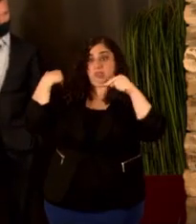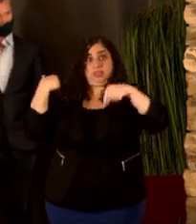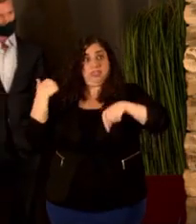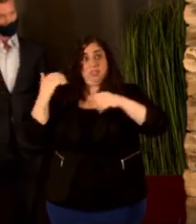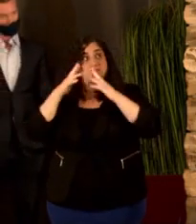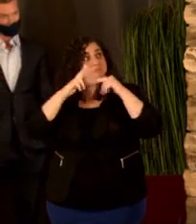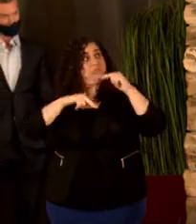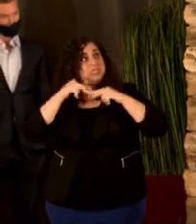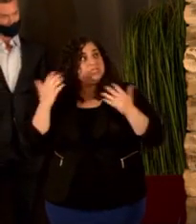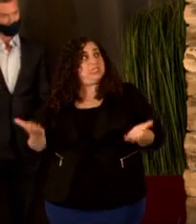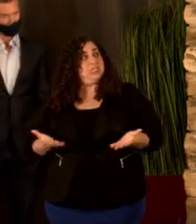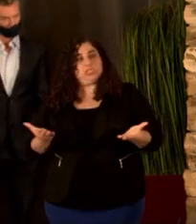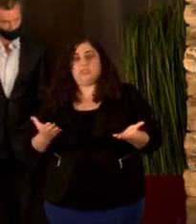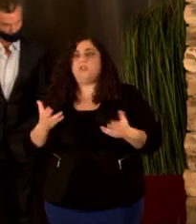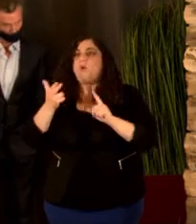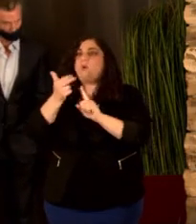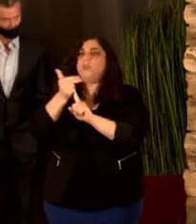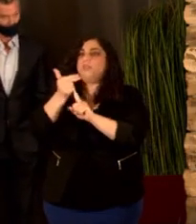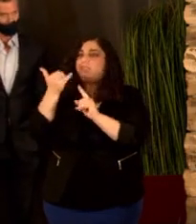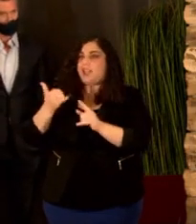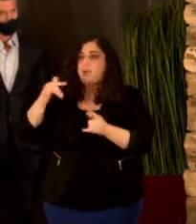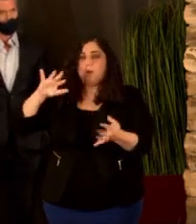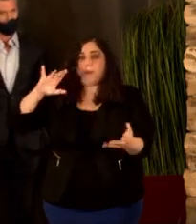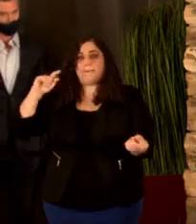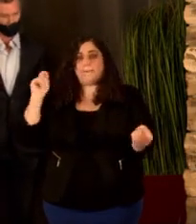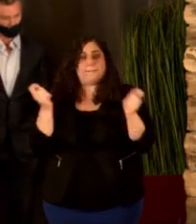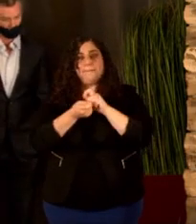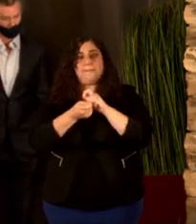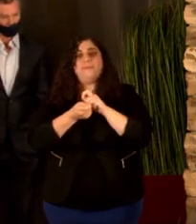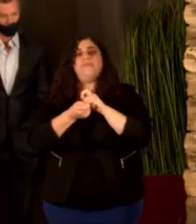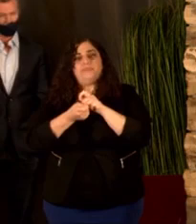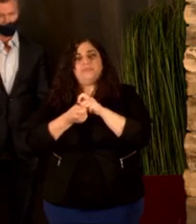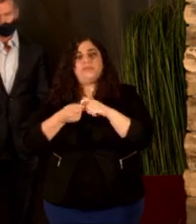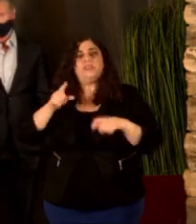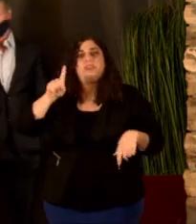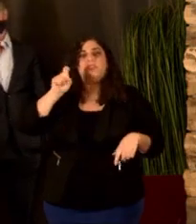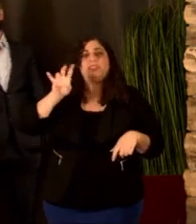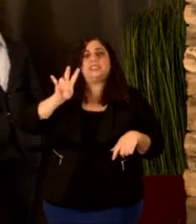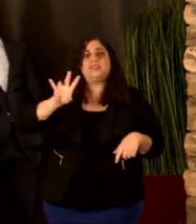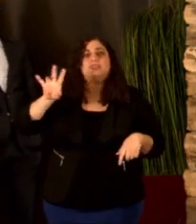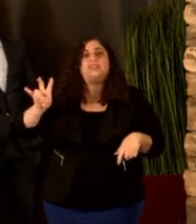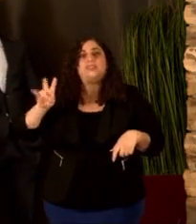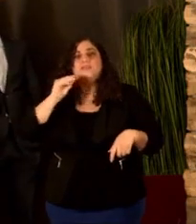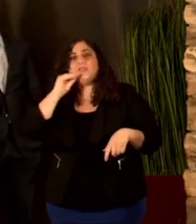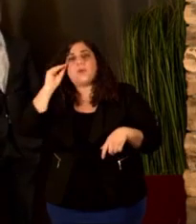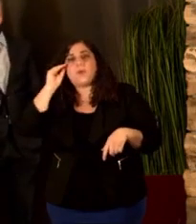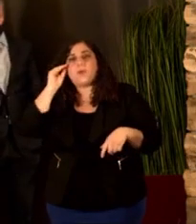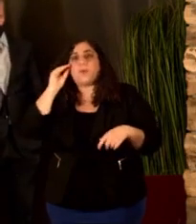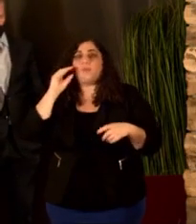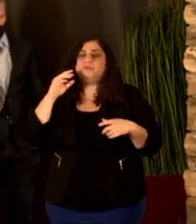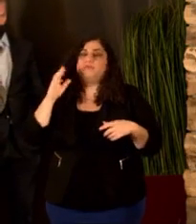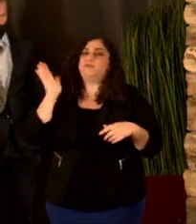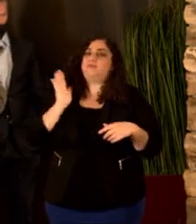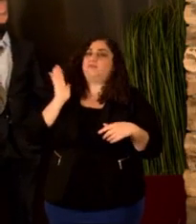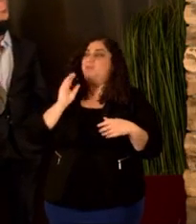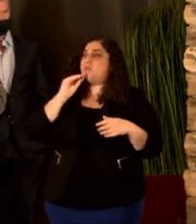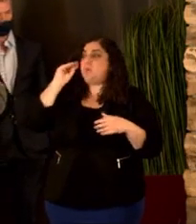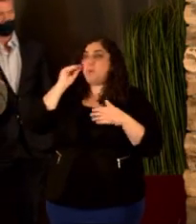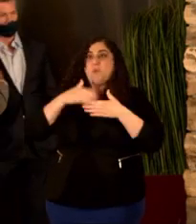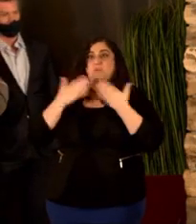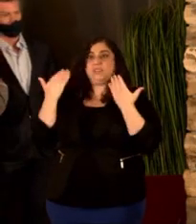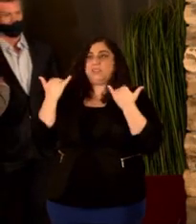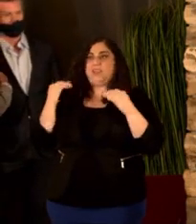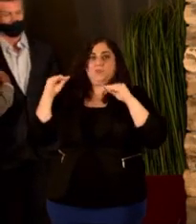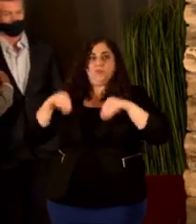to more than 177 formerly homeless San Diegans. This is due to Governor Newsom's leadership and his